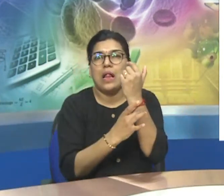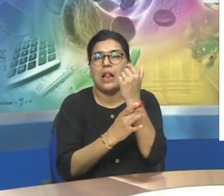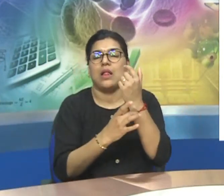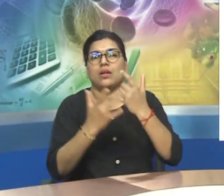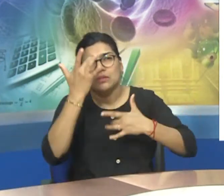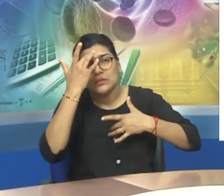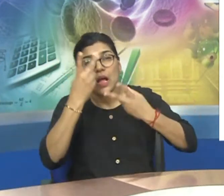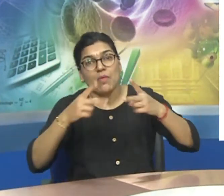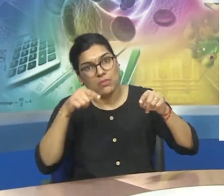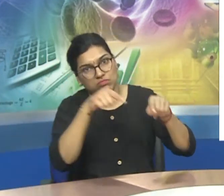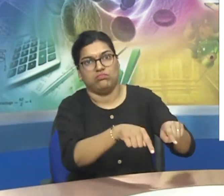waste.